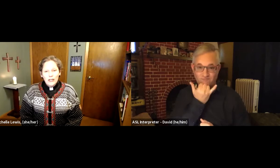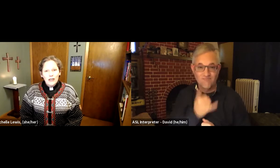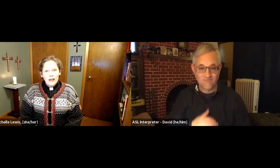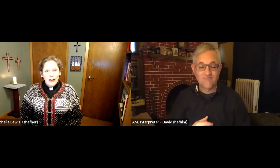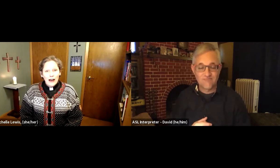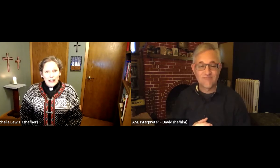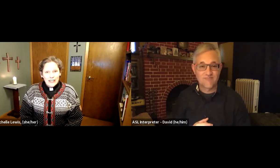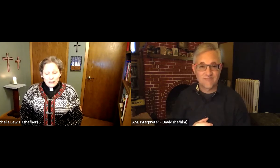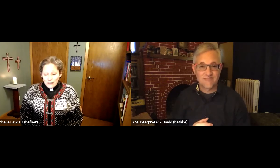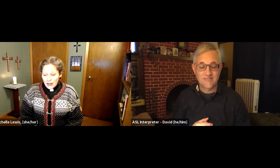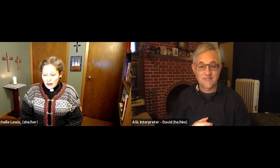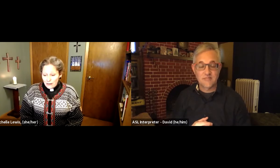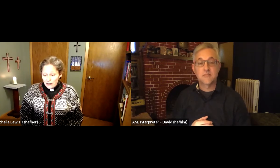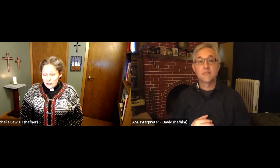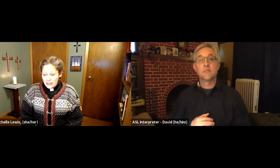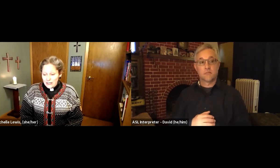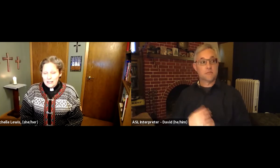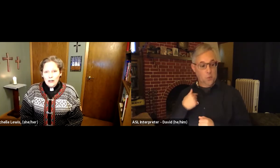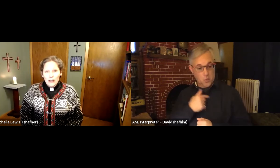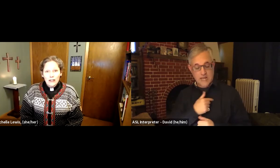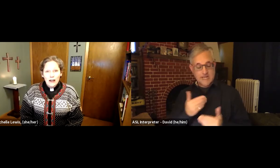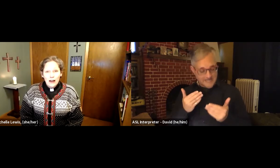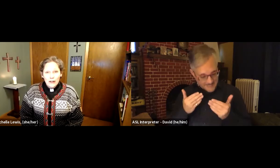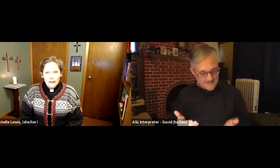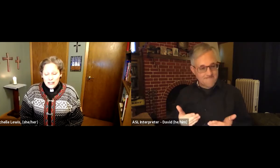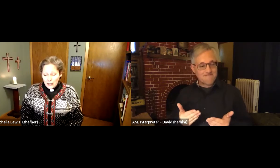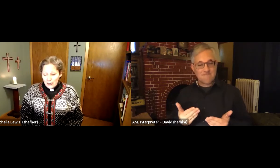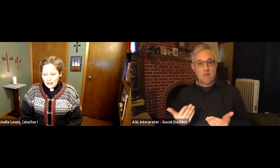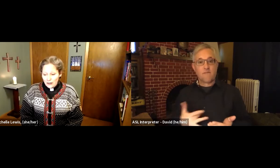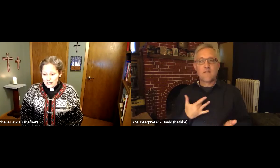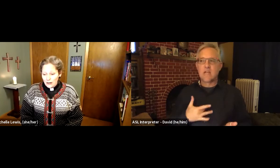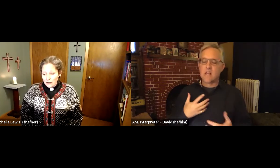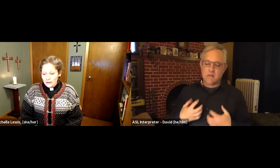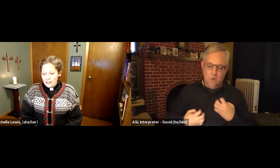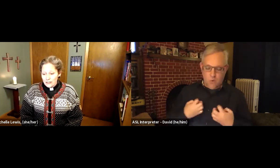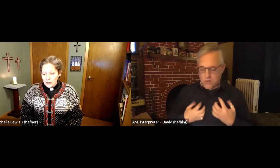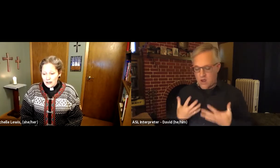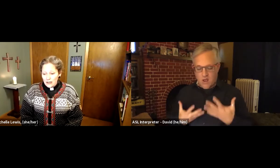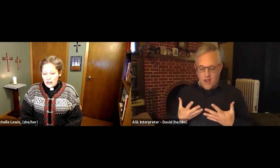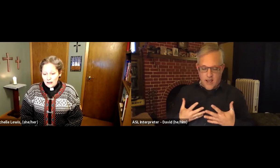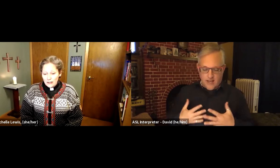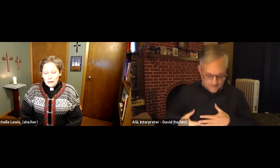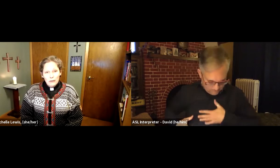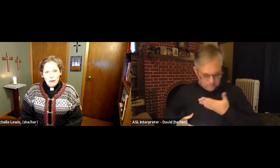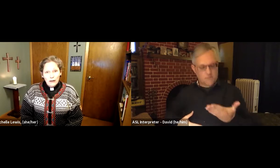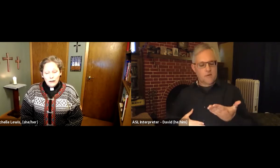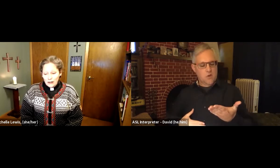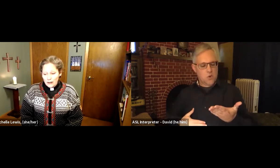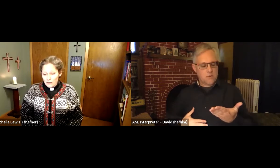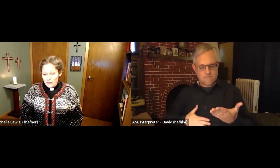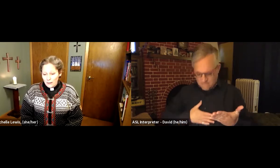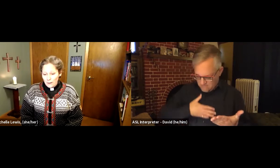when we identify our feelings and understand ourselves a little bit